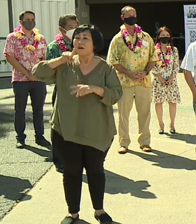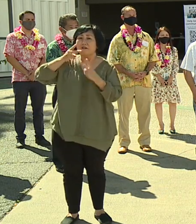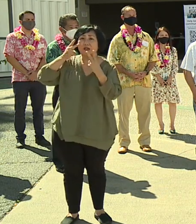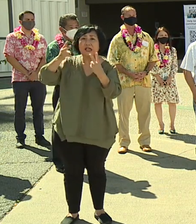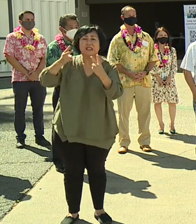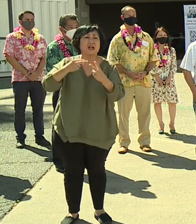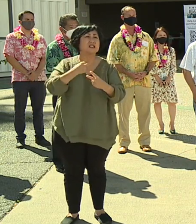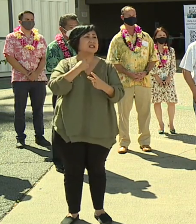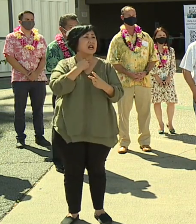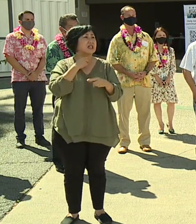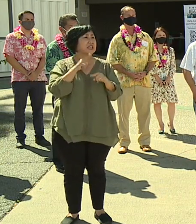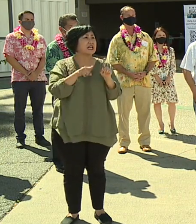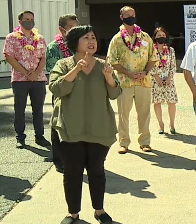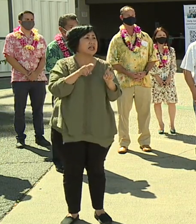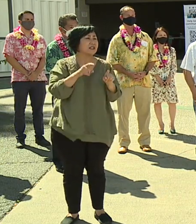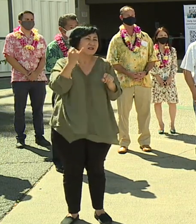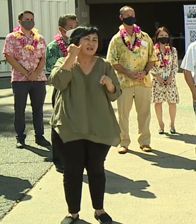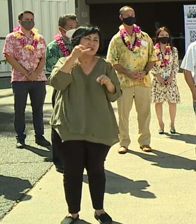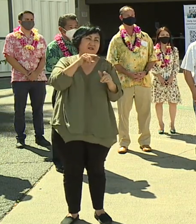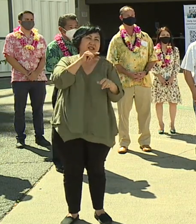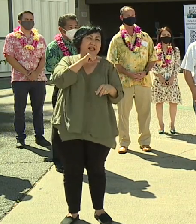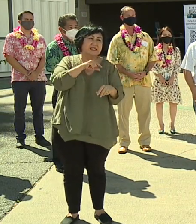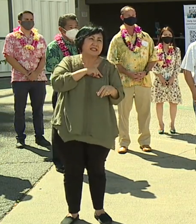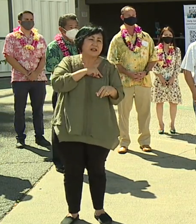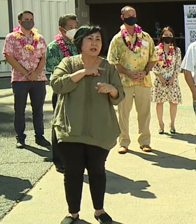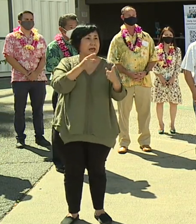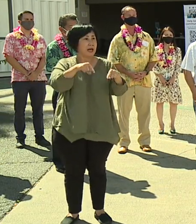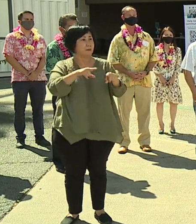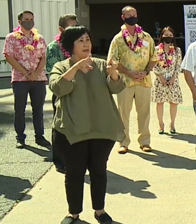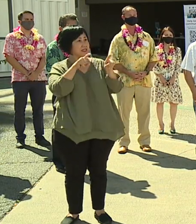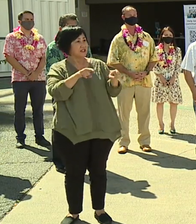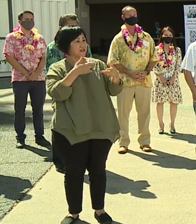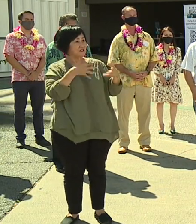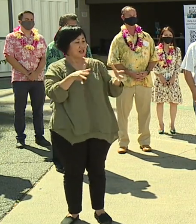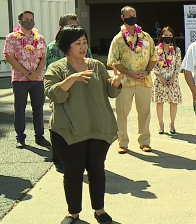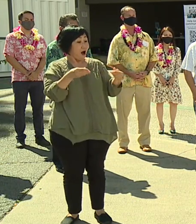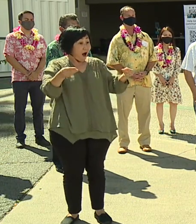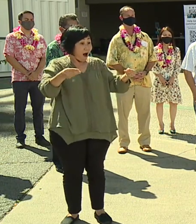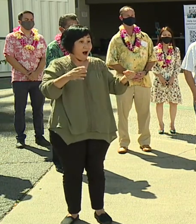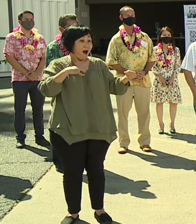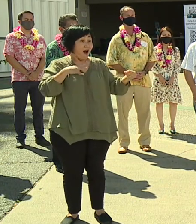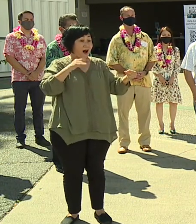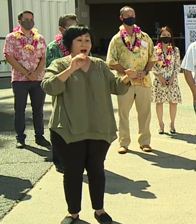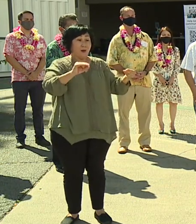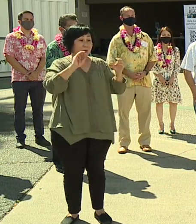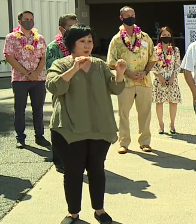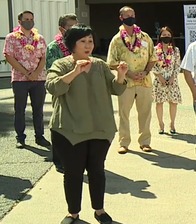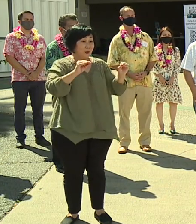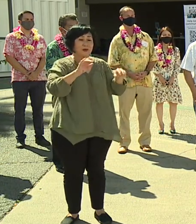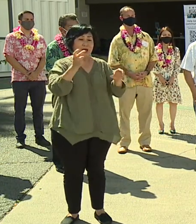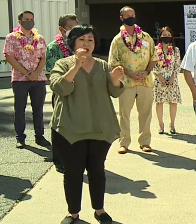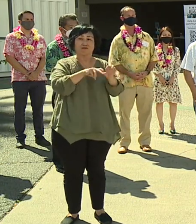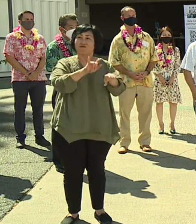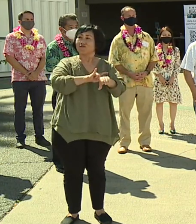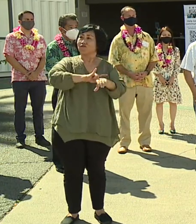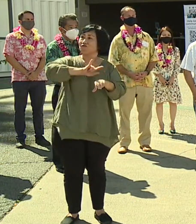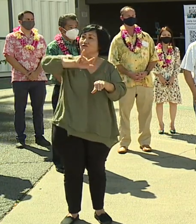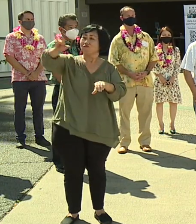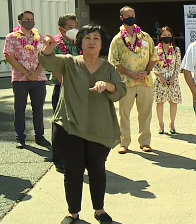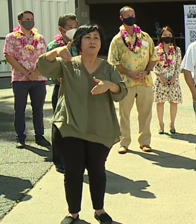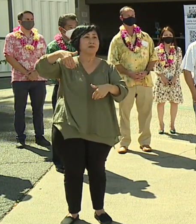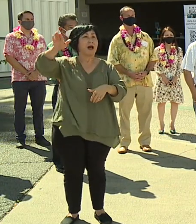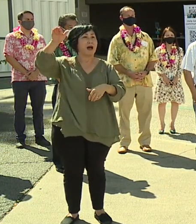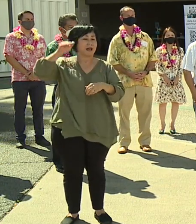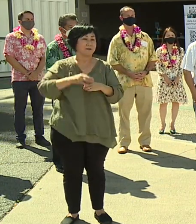next holiday season, let's say Thanksgiving, can come here, get a test, and before they get on the plane, know that they're negative and or they're on their